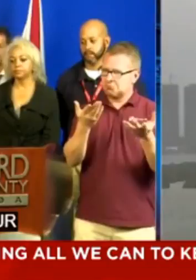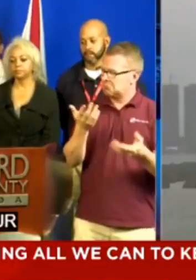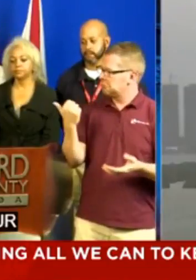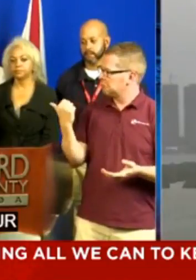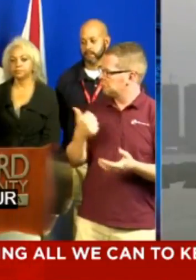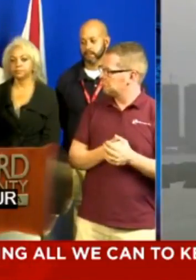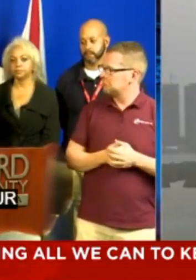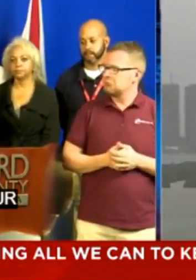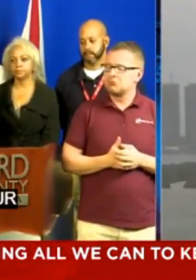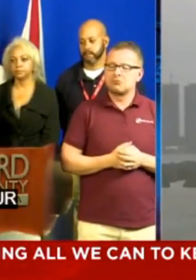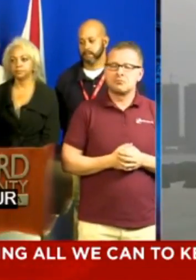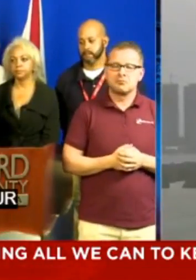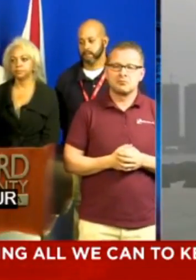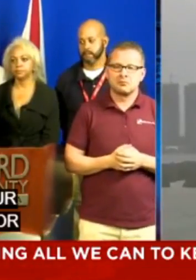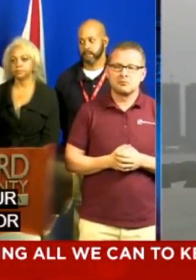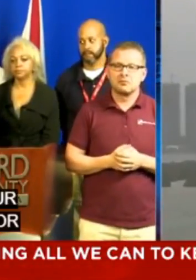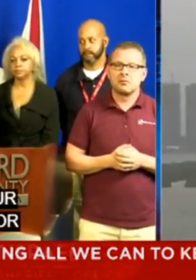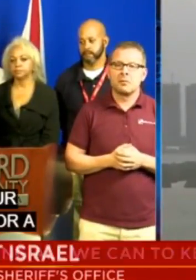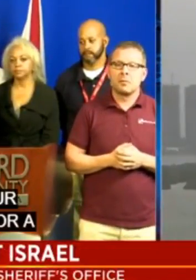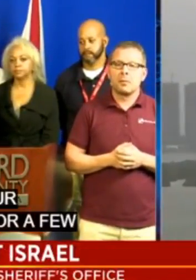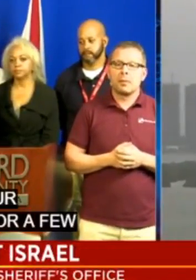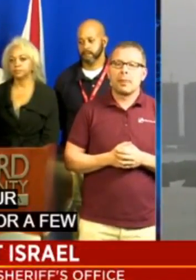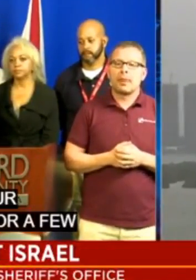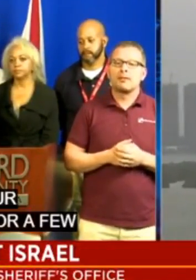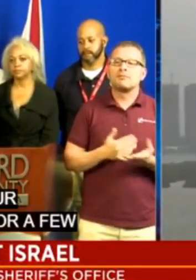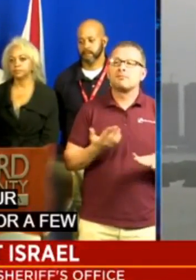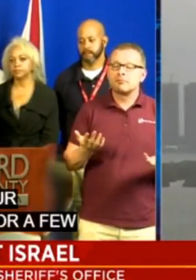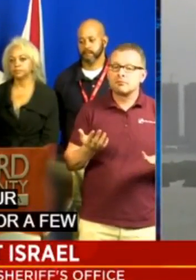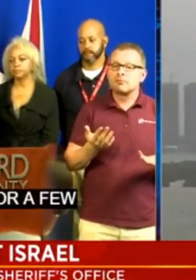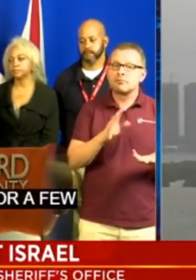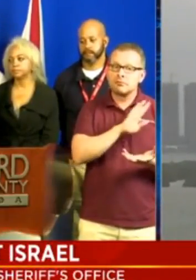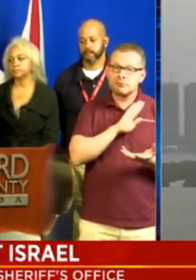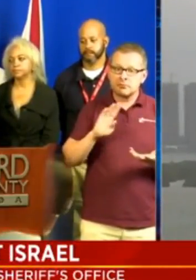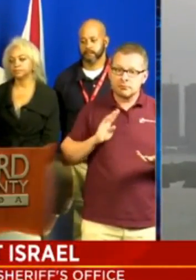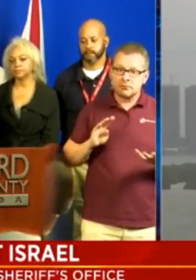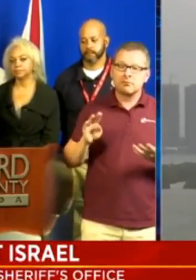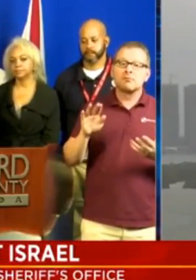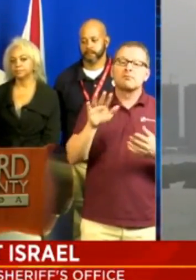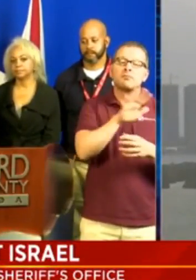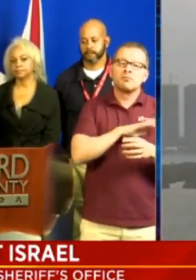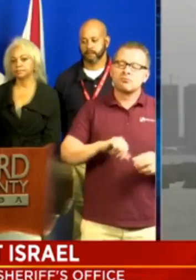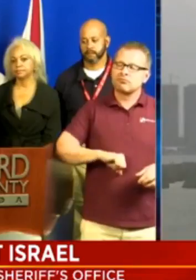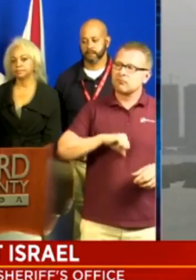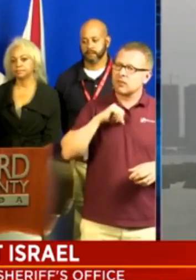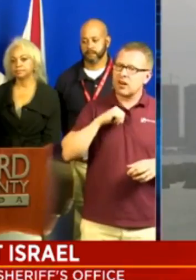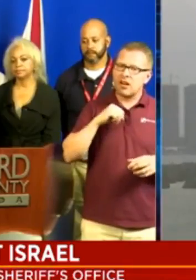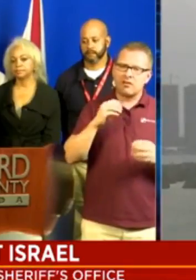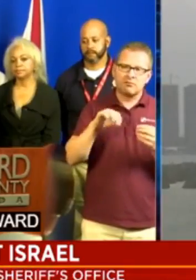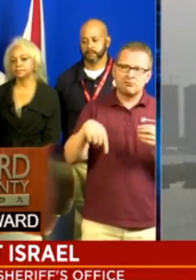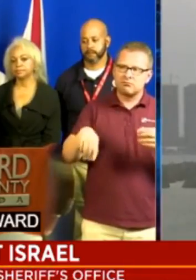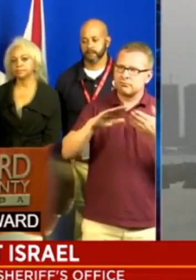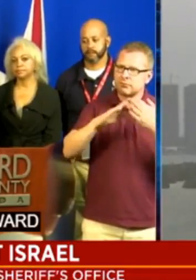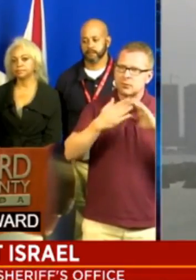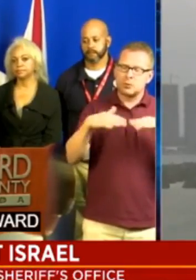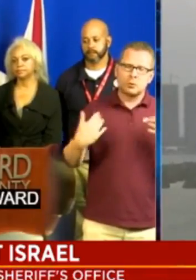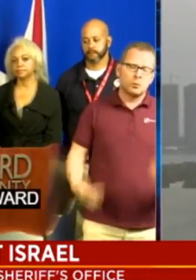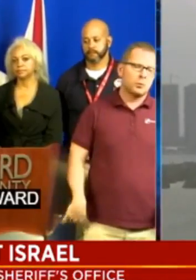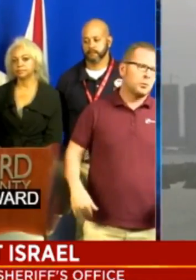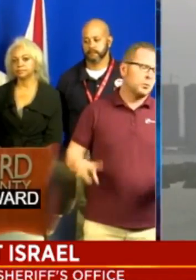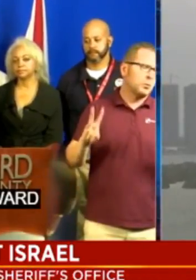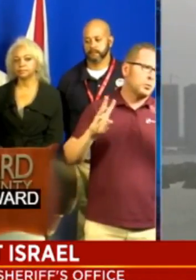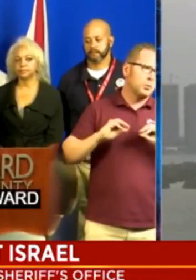Broward County, put simply, I'm so proud of you. I'm proud of this community. You've remained vigilant and resilient.